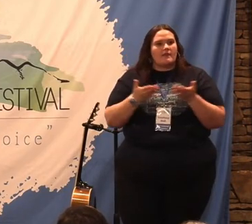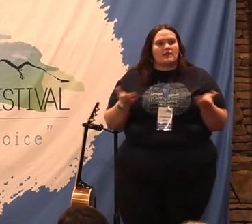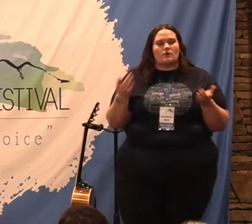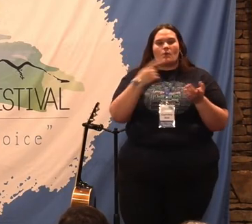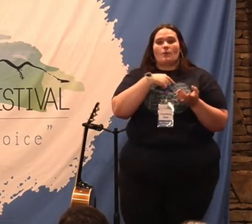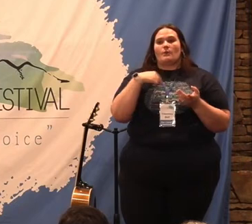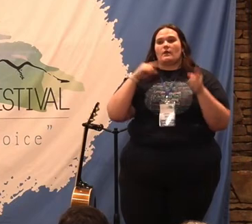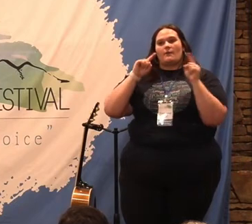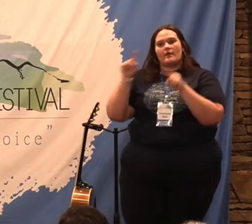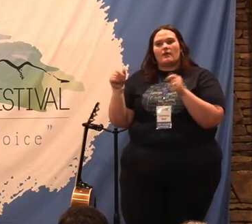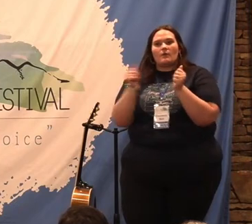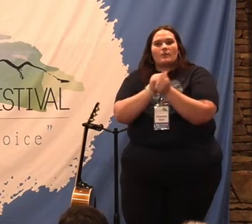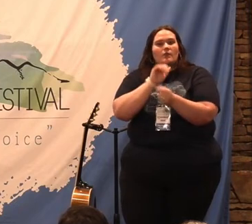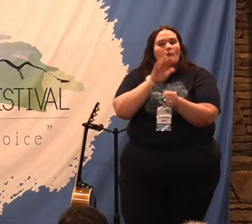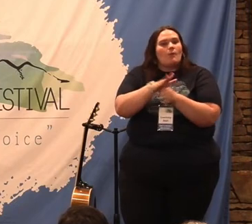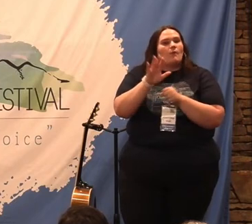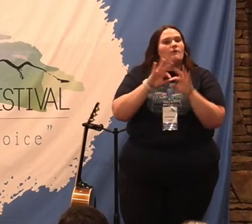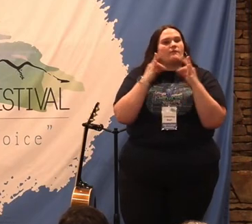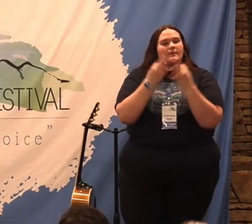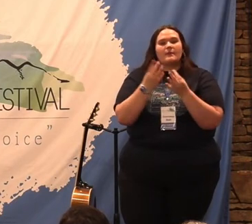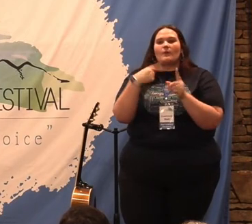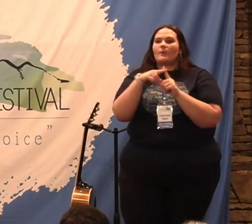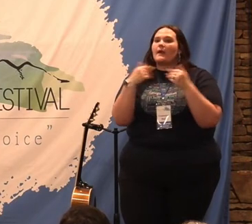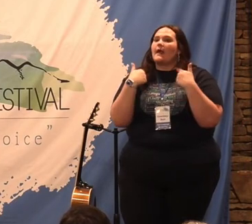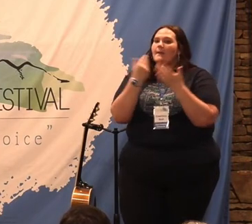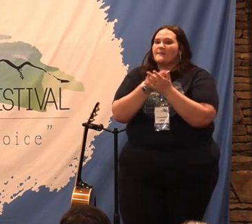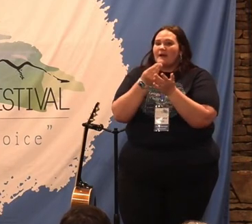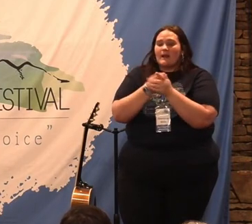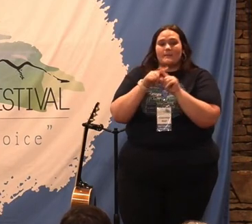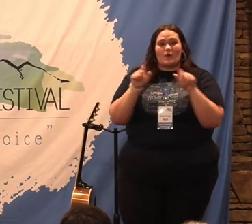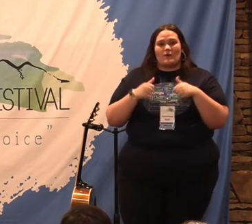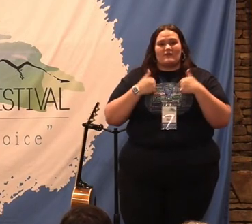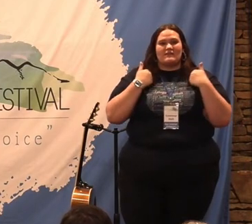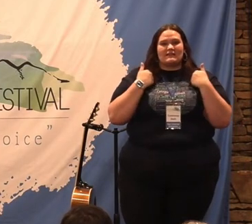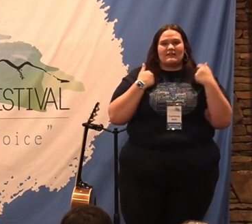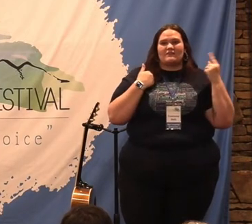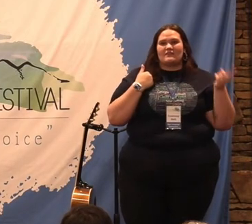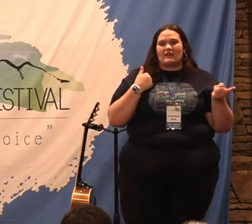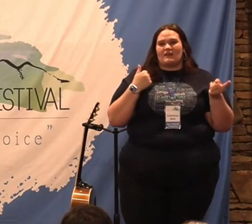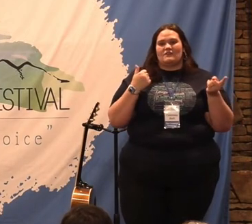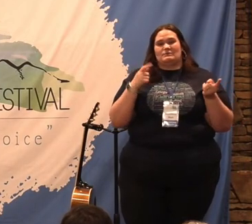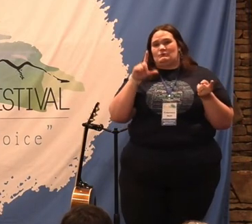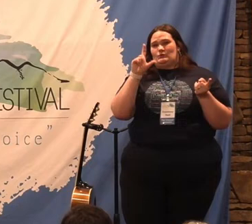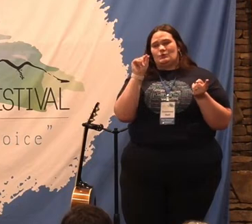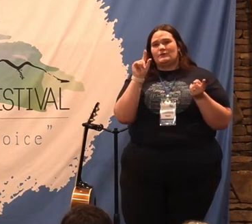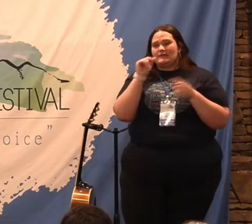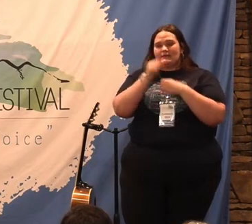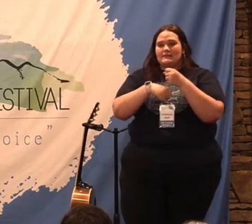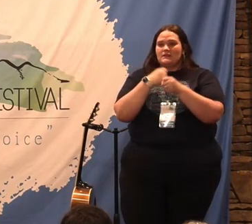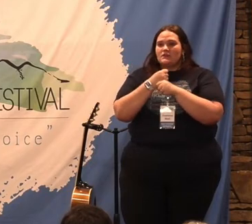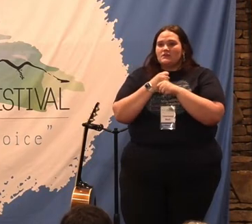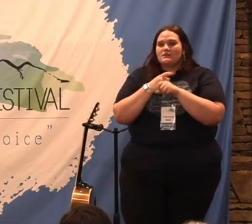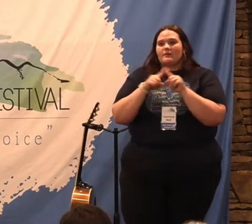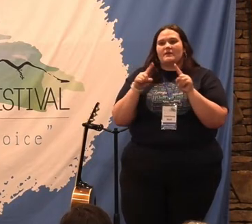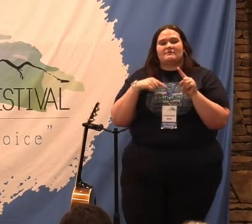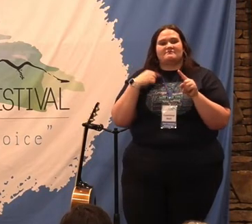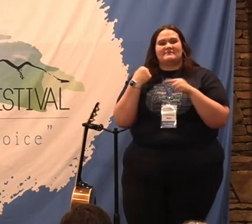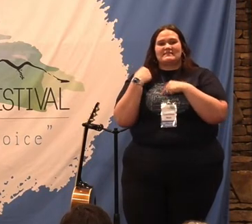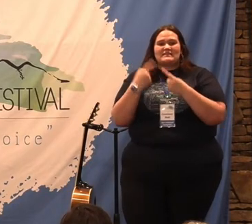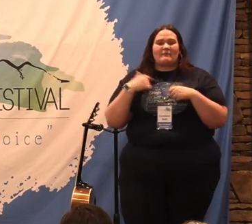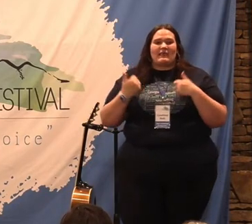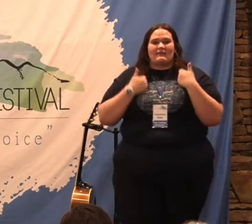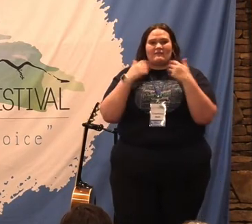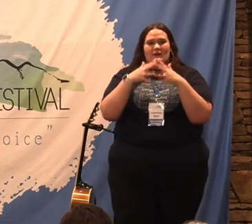money. But we've been in Chicago for 20-something years, and we haven't had any chicken, any pollo campero. So I look at that